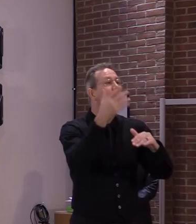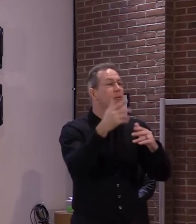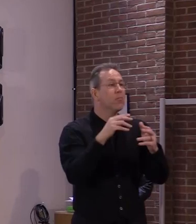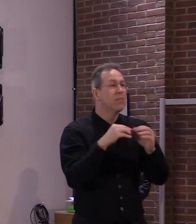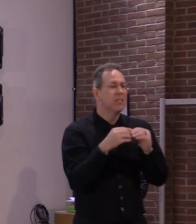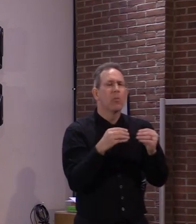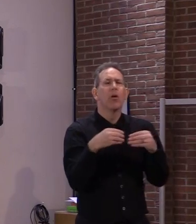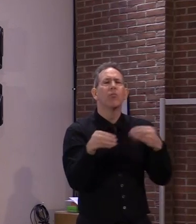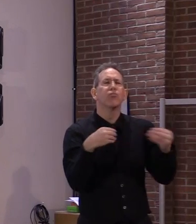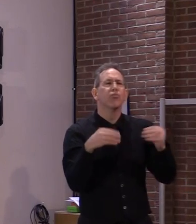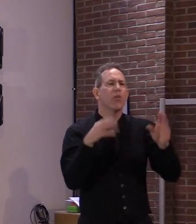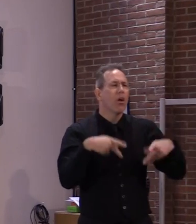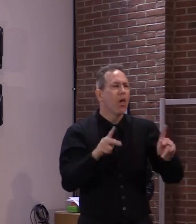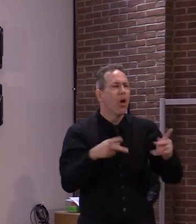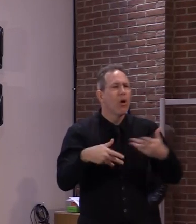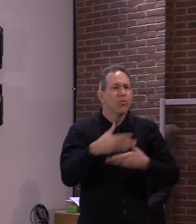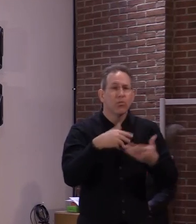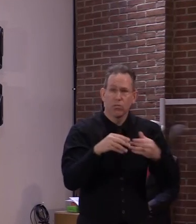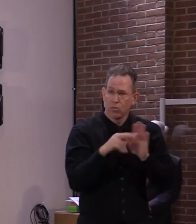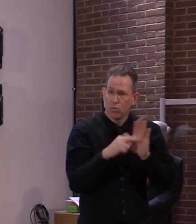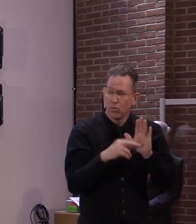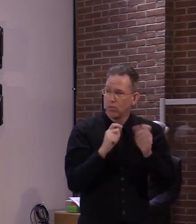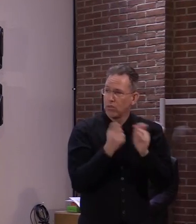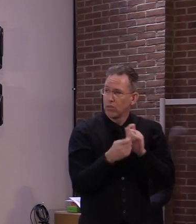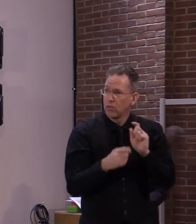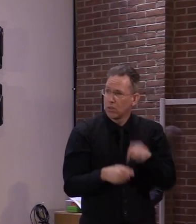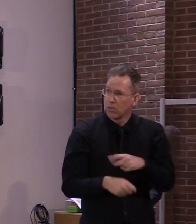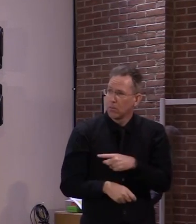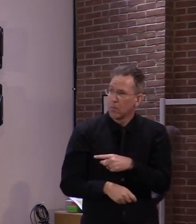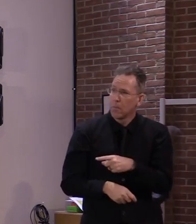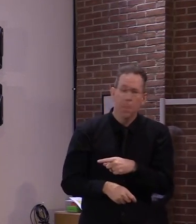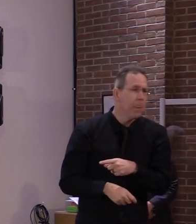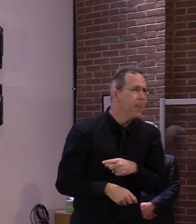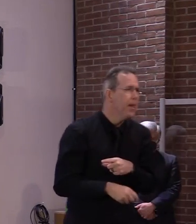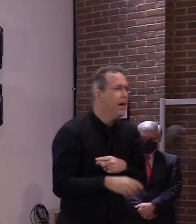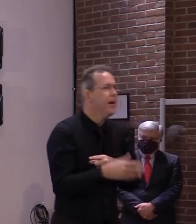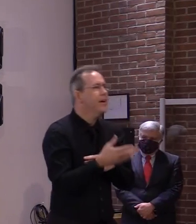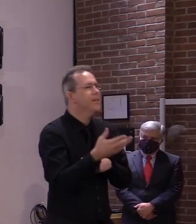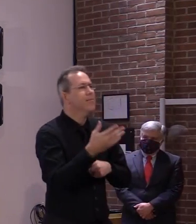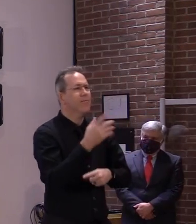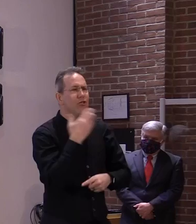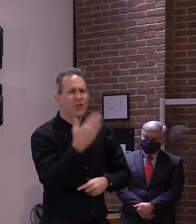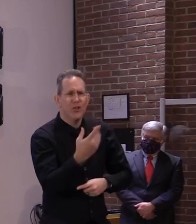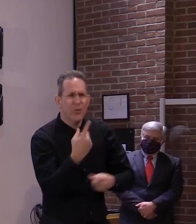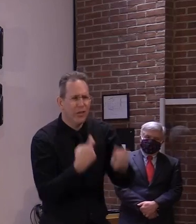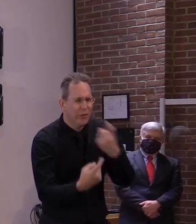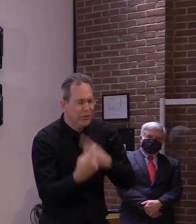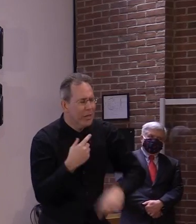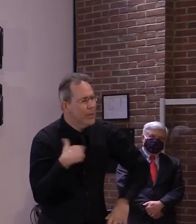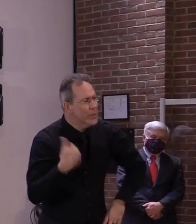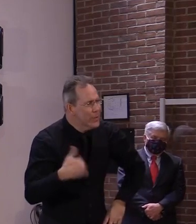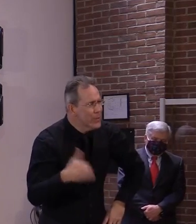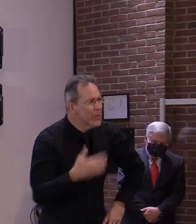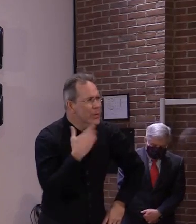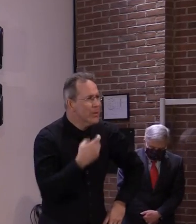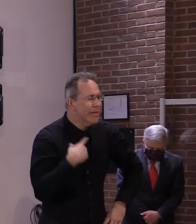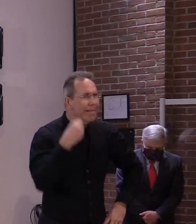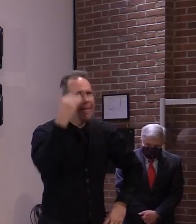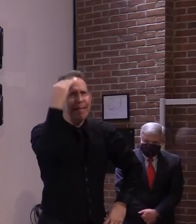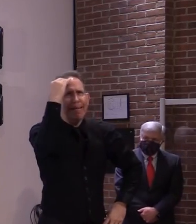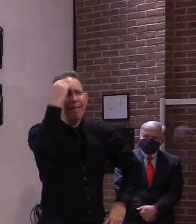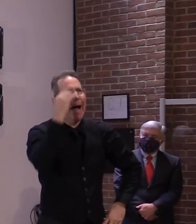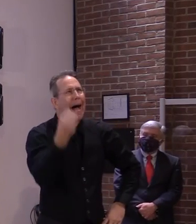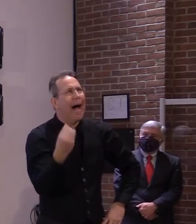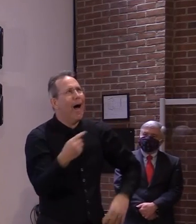Yeah, these are all really good questions. And these are the kinds of questions we're grappling with every day, which is why the governor has said he knows